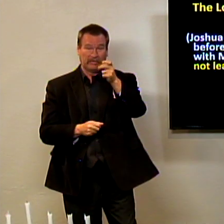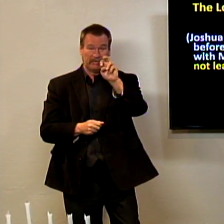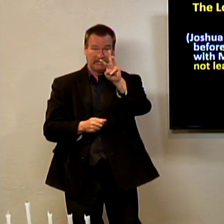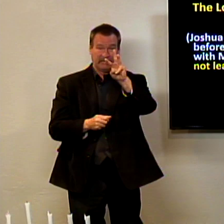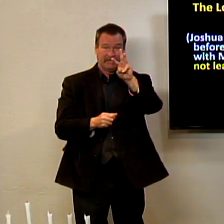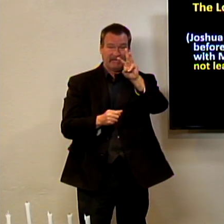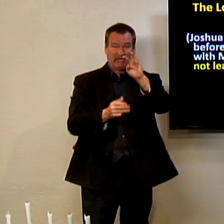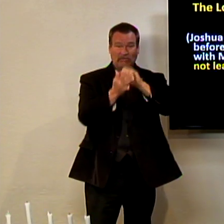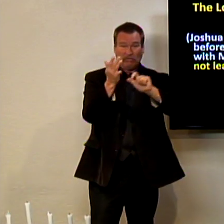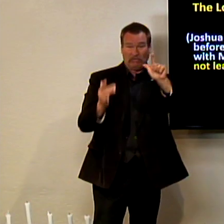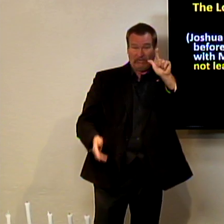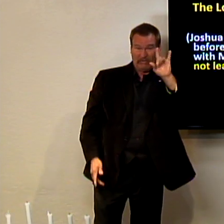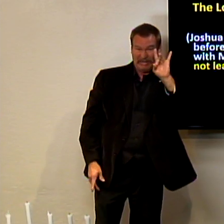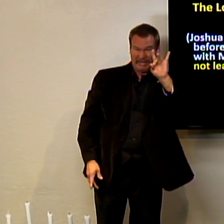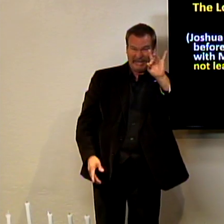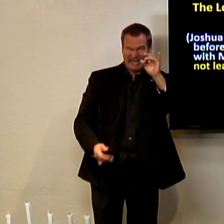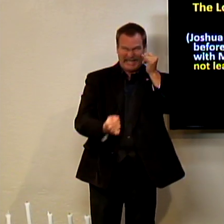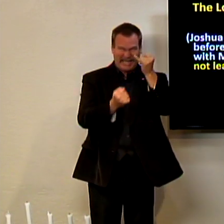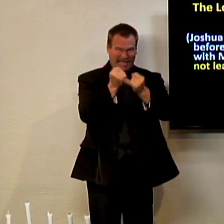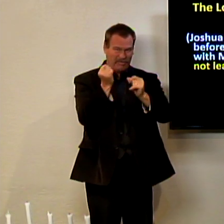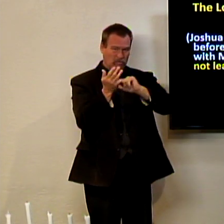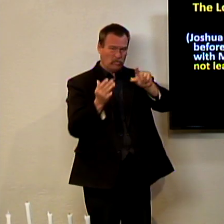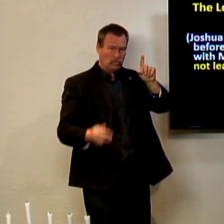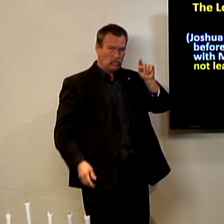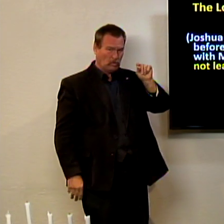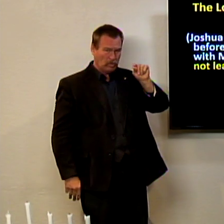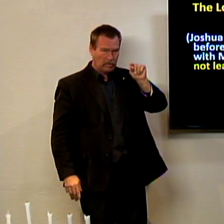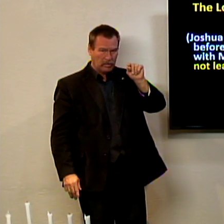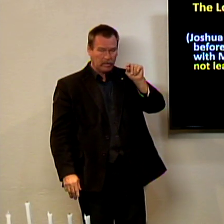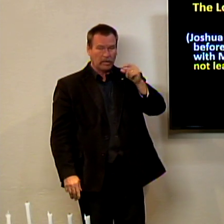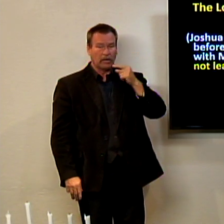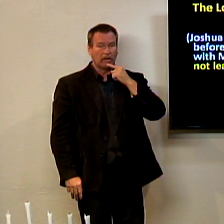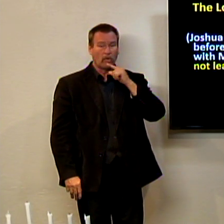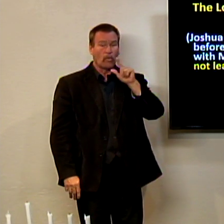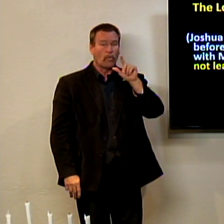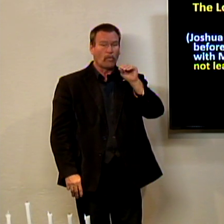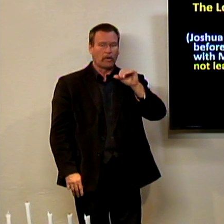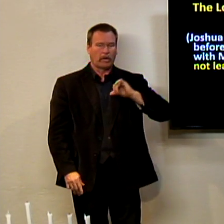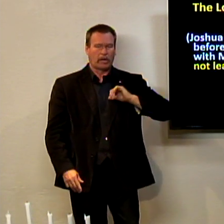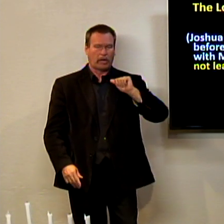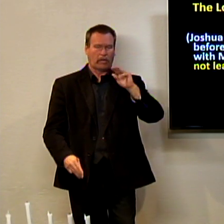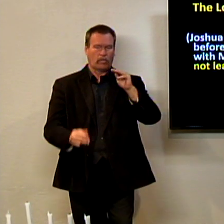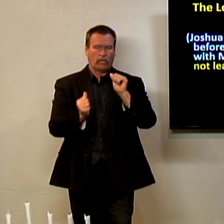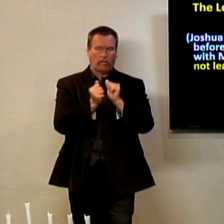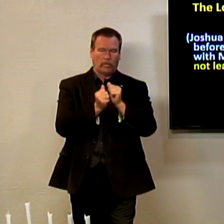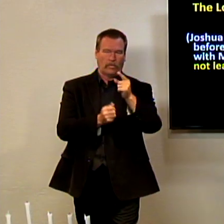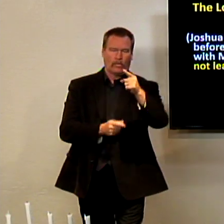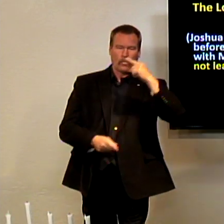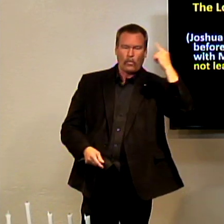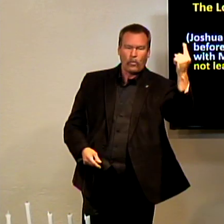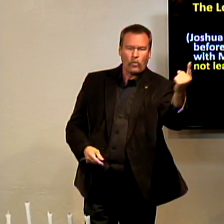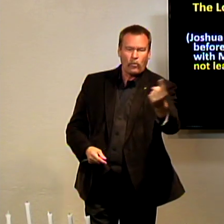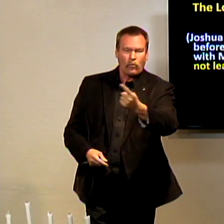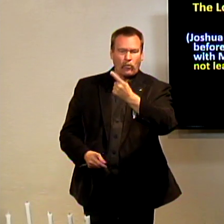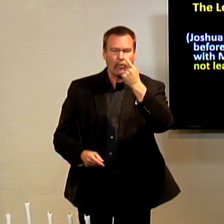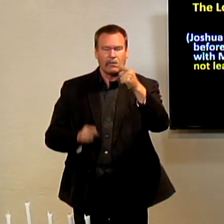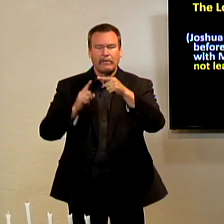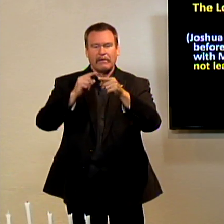we remember in Matthew, last verse 20, he says, I am with you